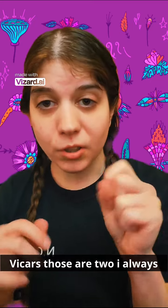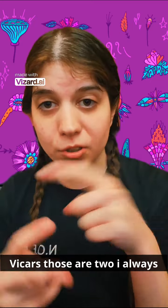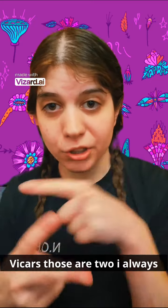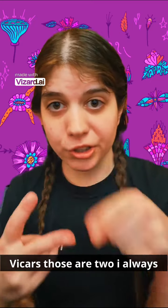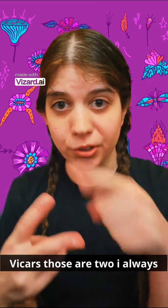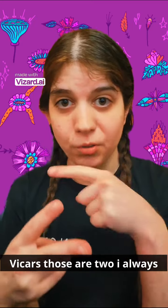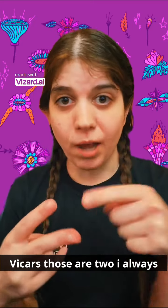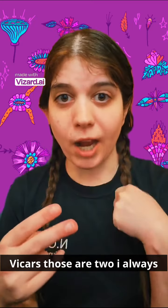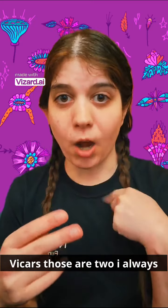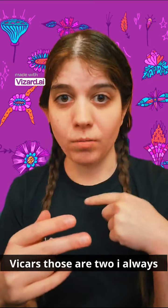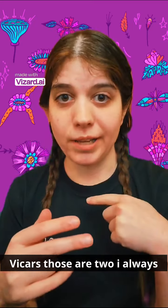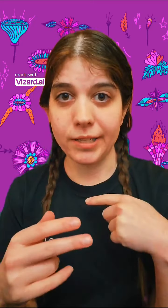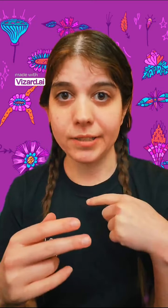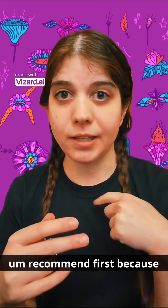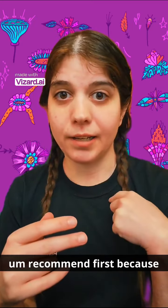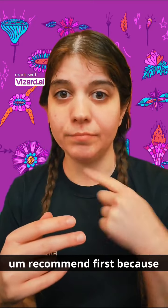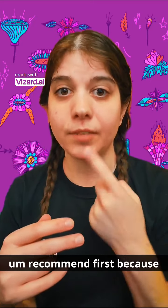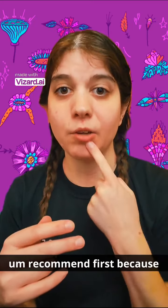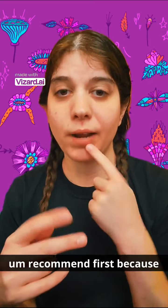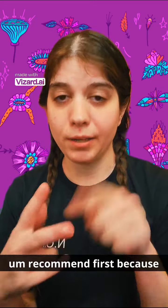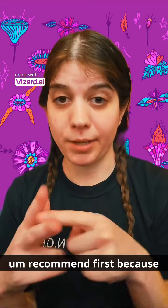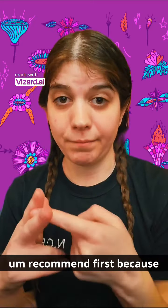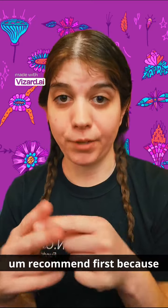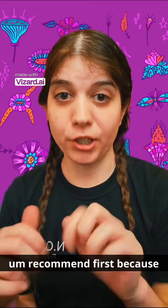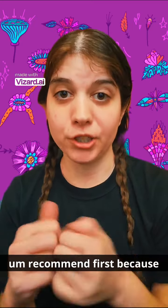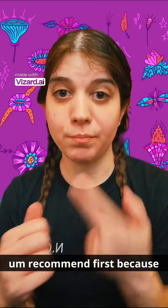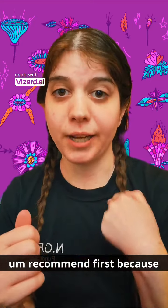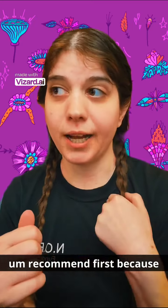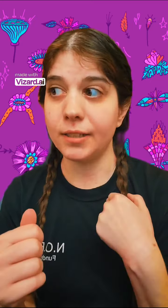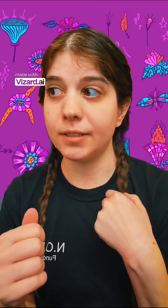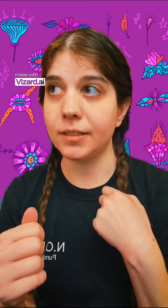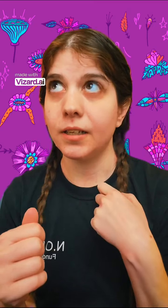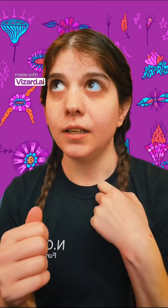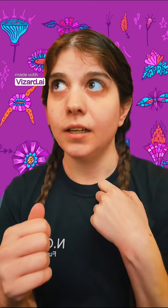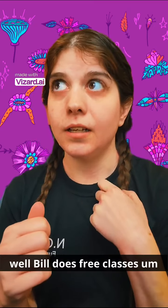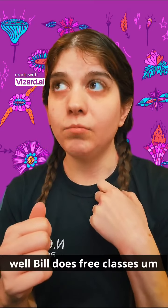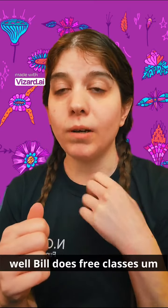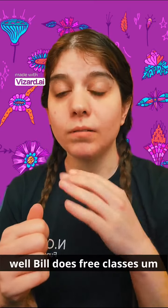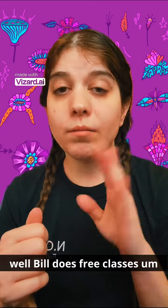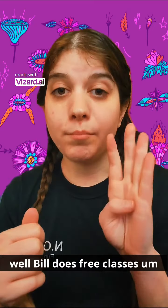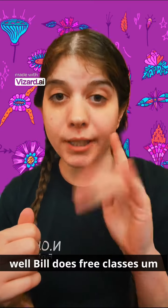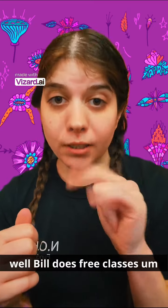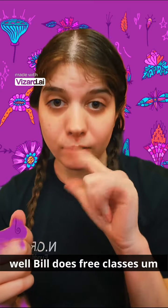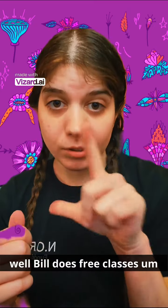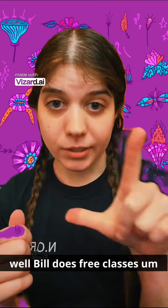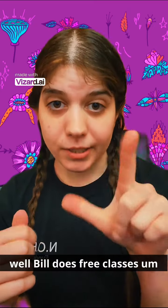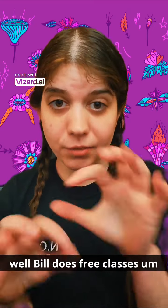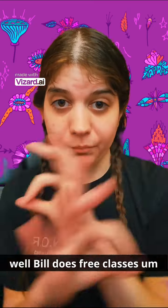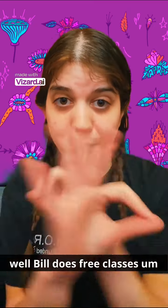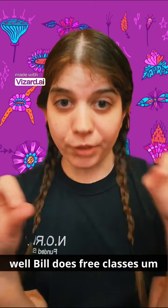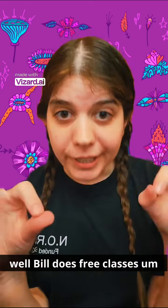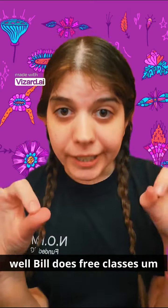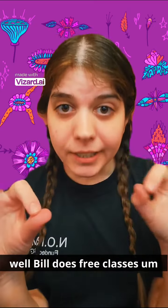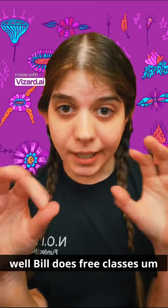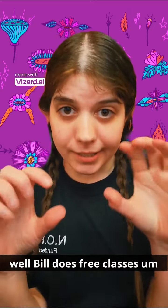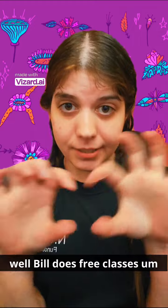are two I always recommend first because, well, Bill does free